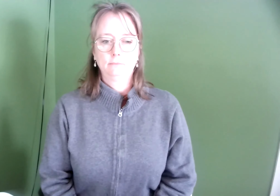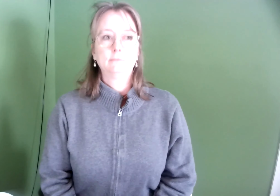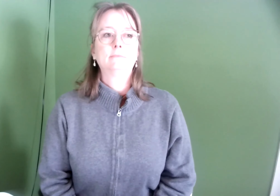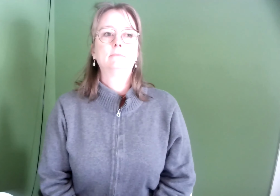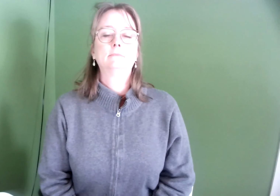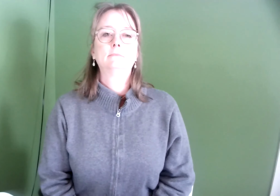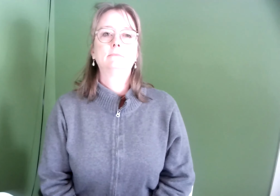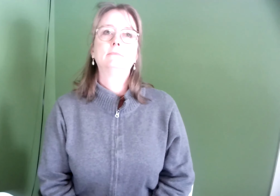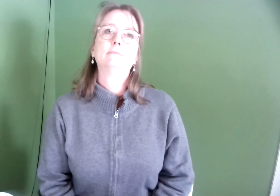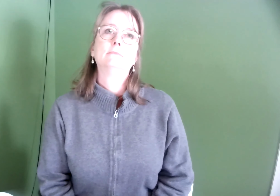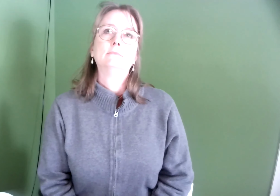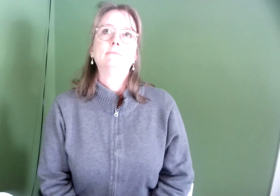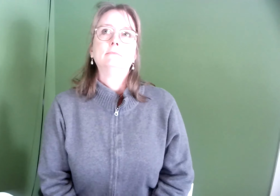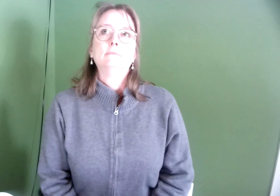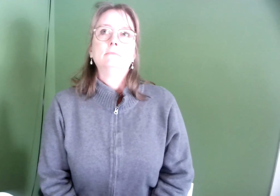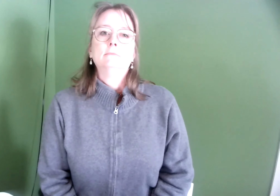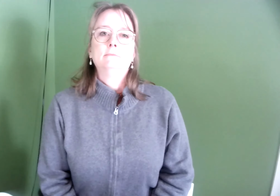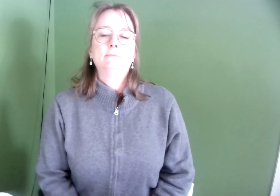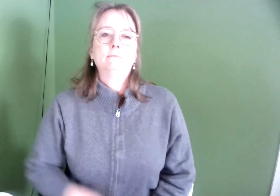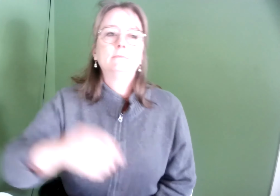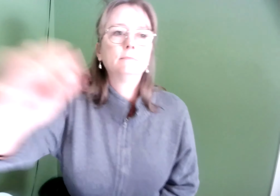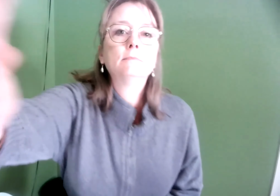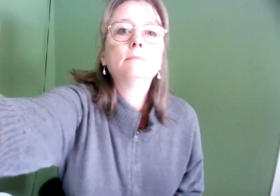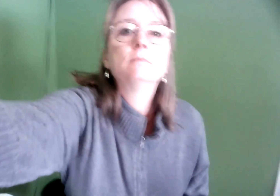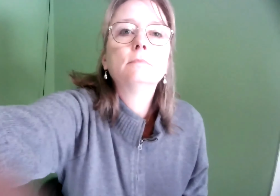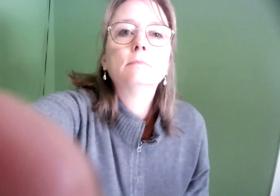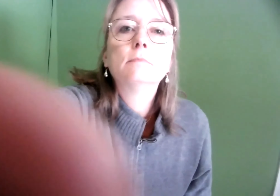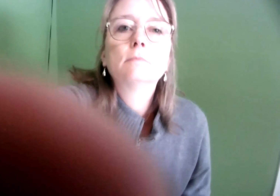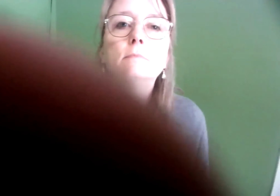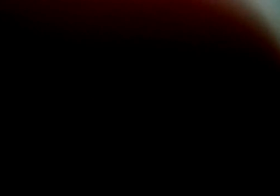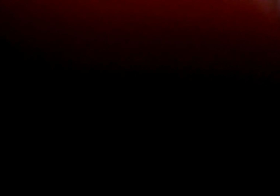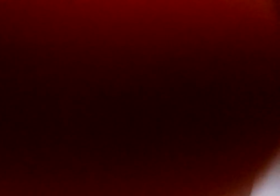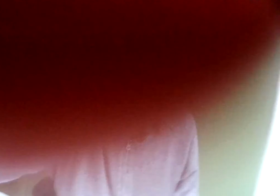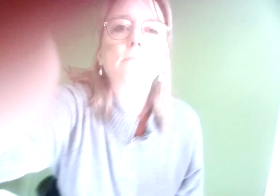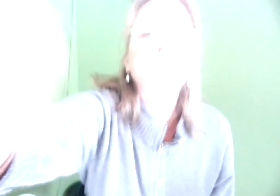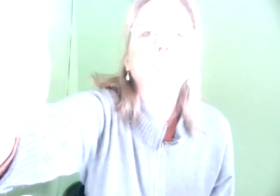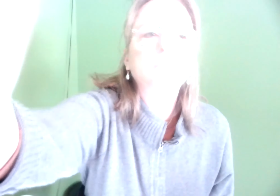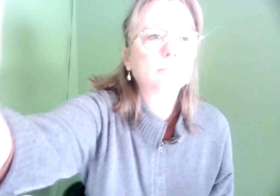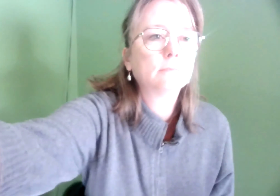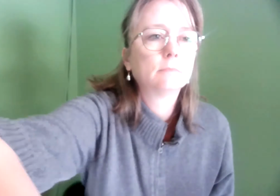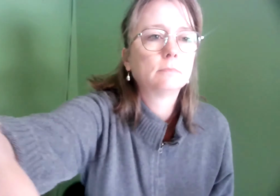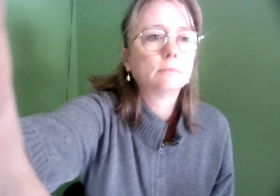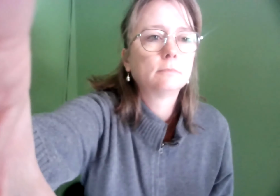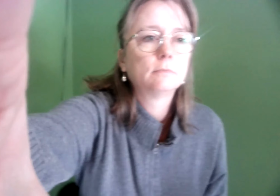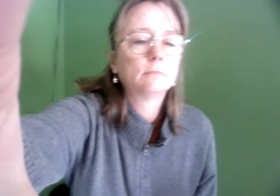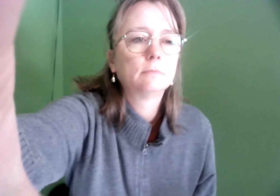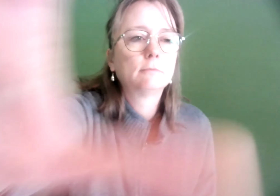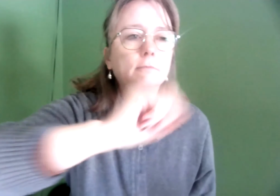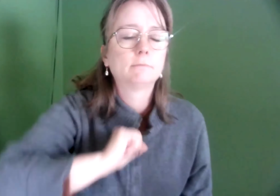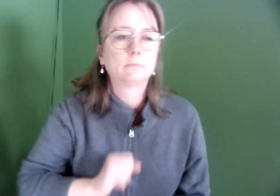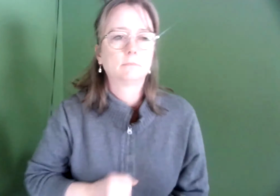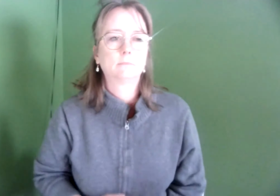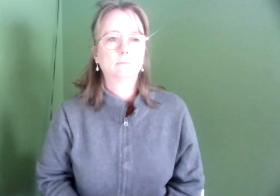del hospital, o sea, y ni siquiera tienen que entrar al sistema, porque esto ya es traumatizante, así que lo que nosotros,